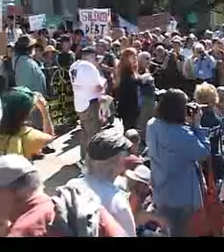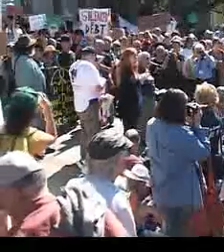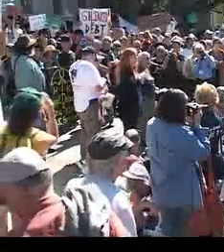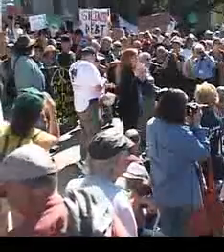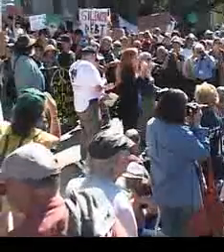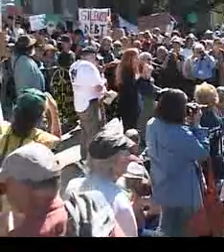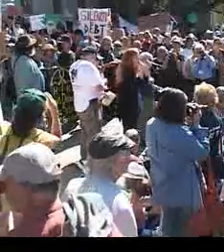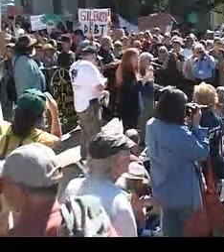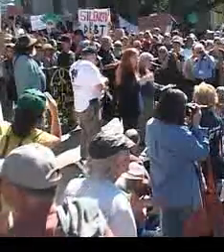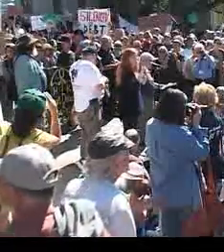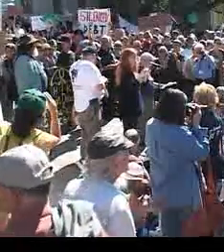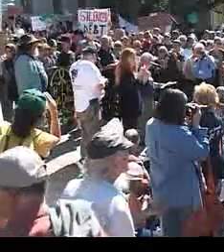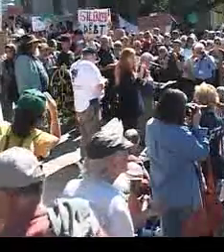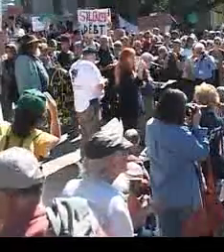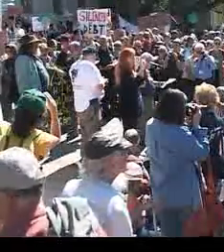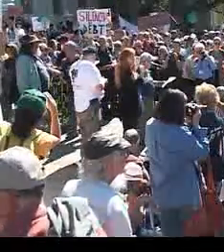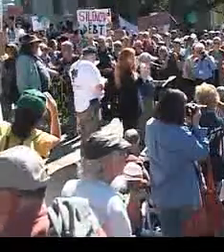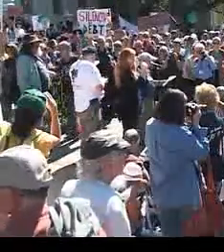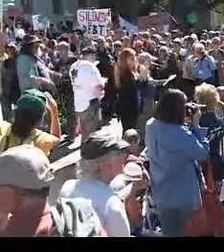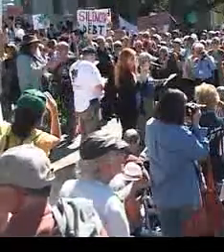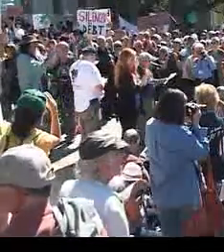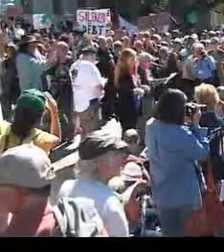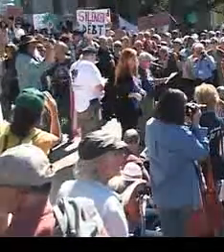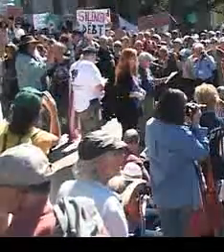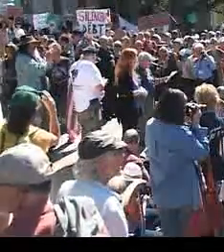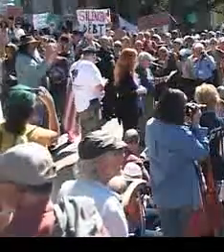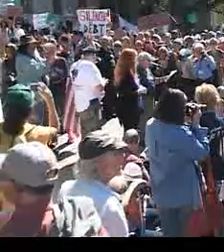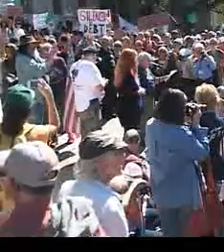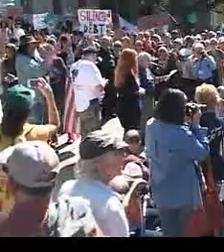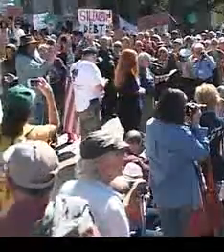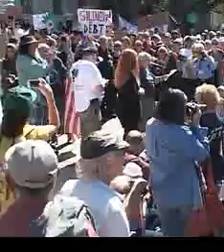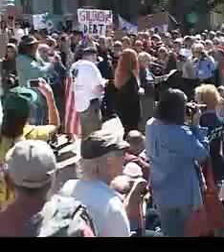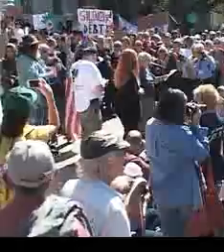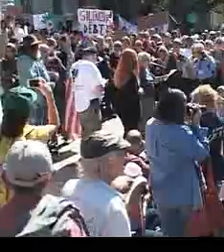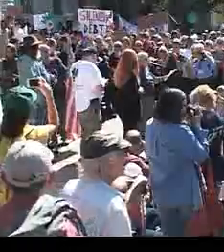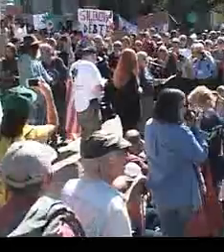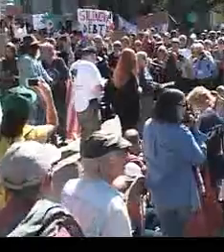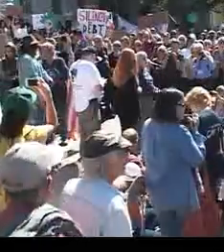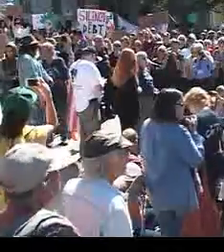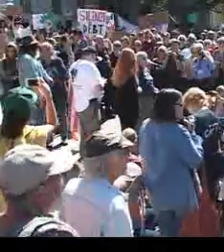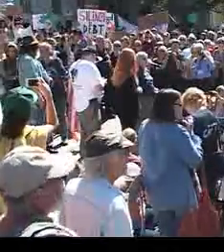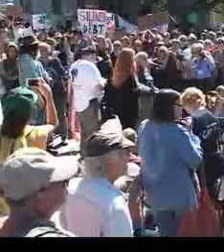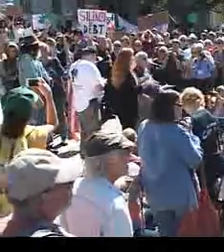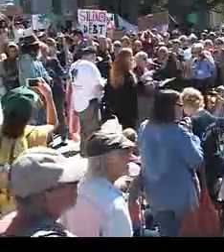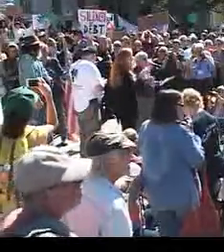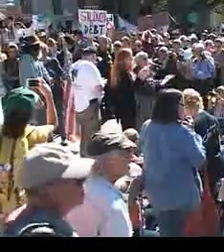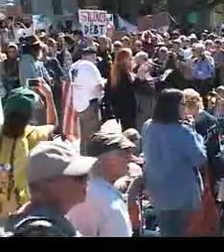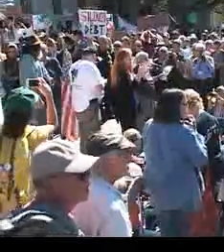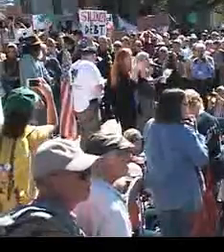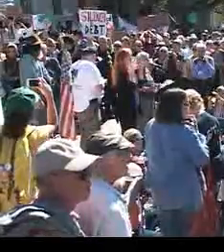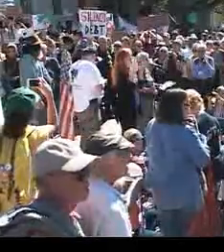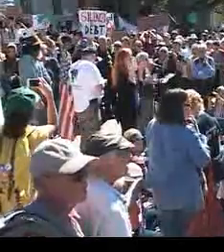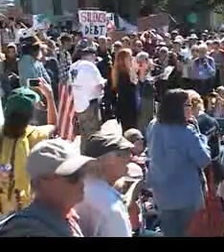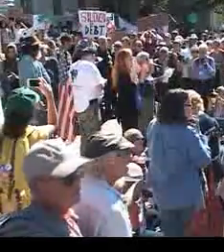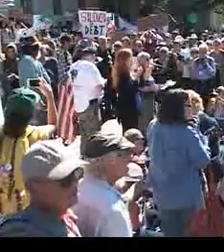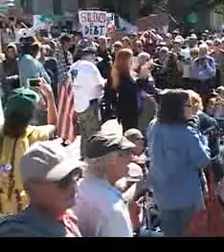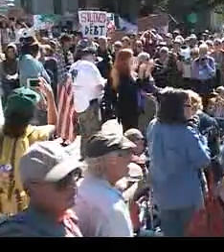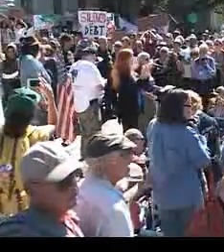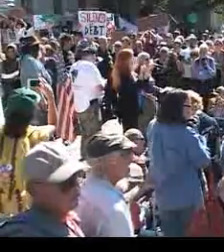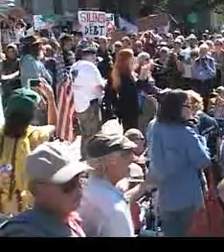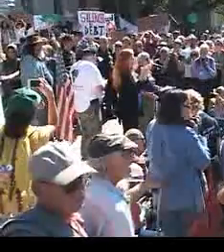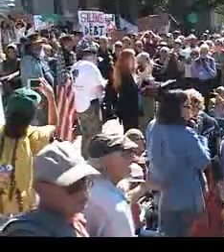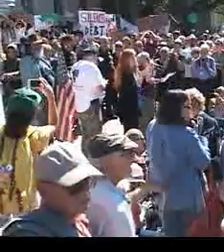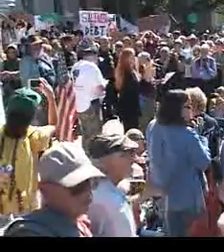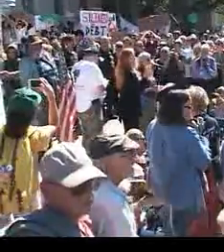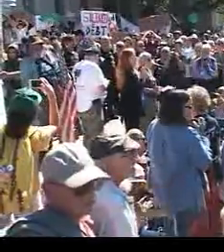First Amendment. I also want to just endorse,